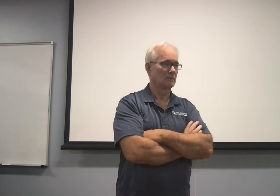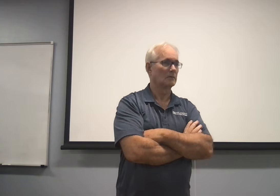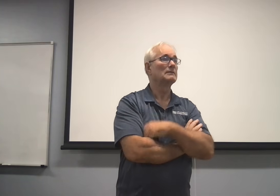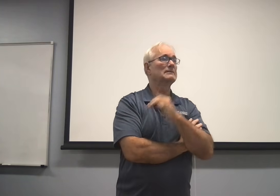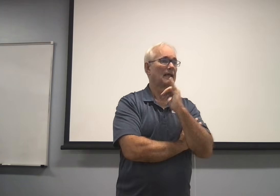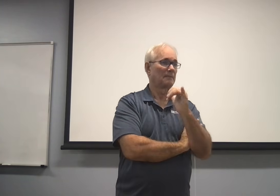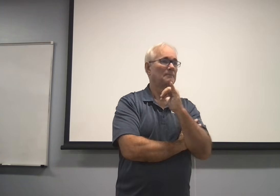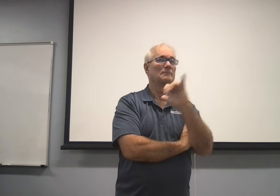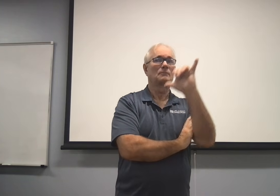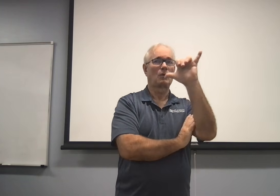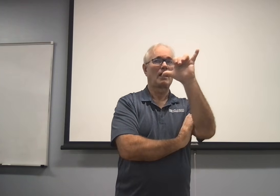or